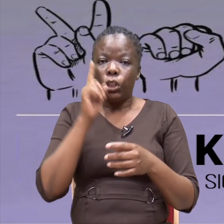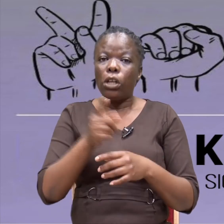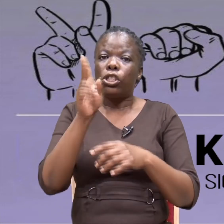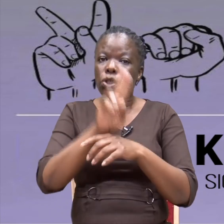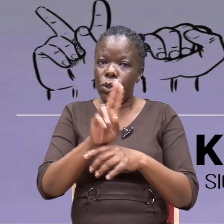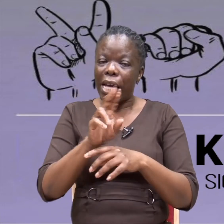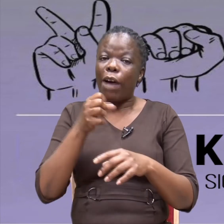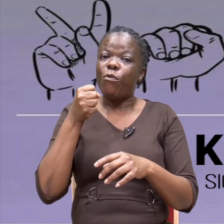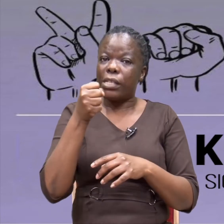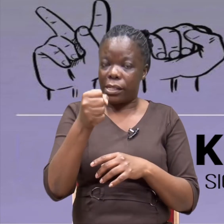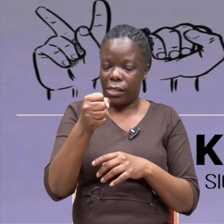Don't use a fist